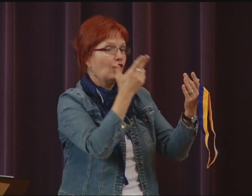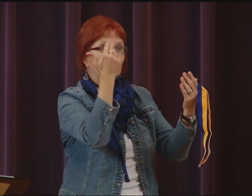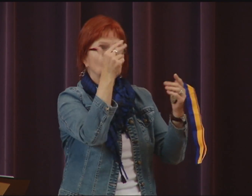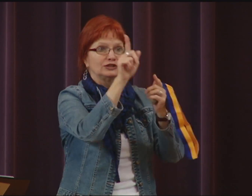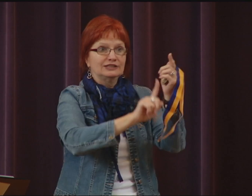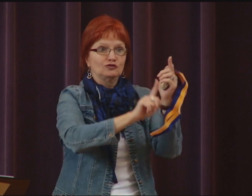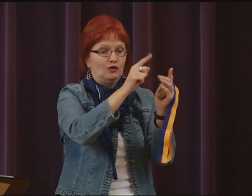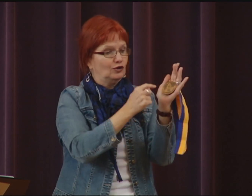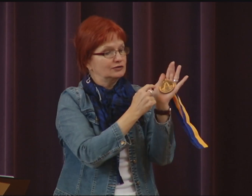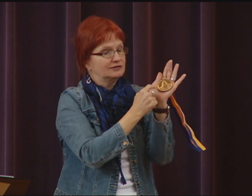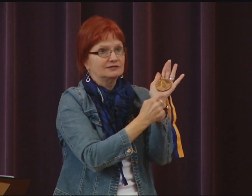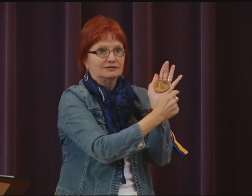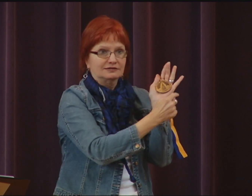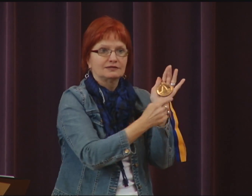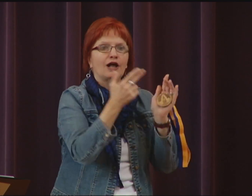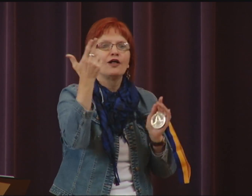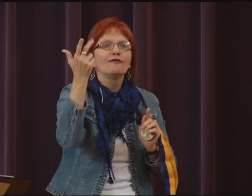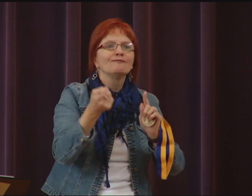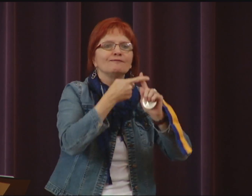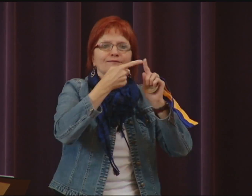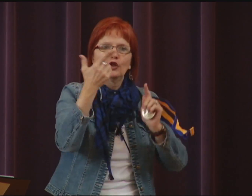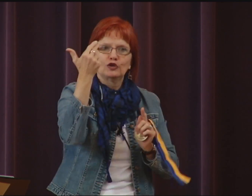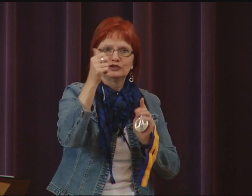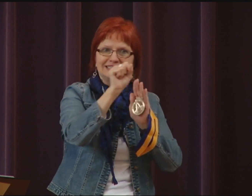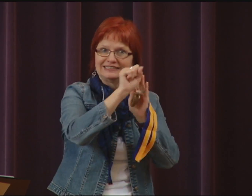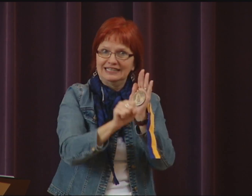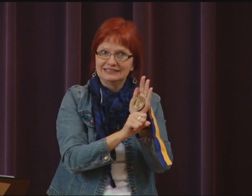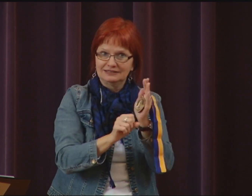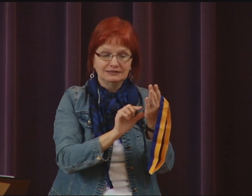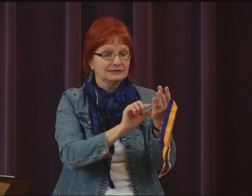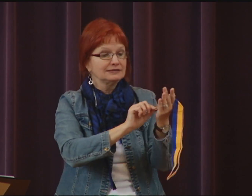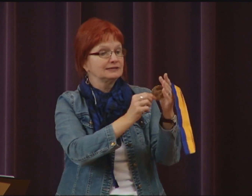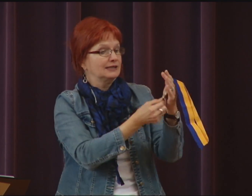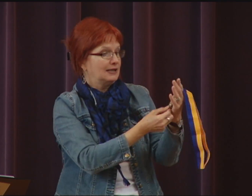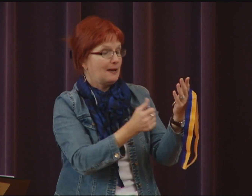Club. You can also see that it has the 13 stars.